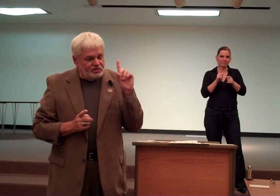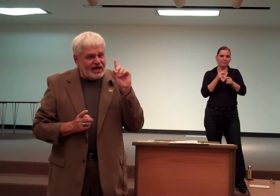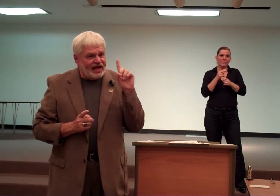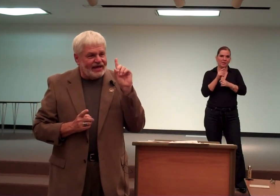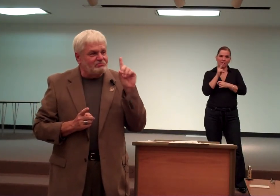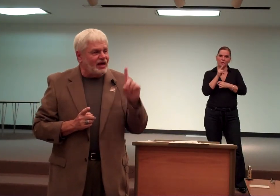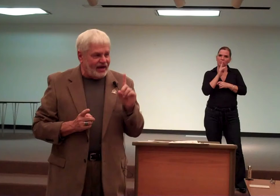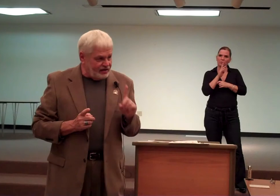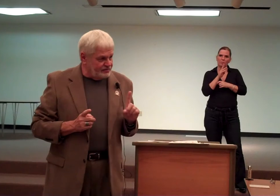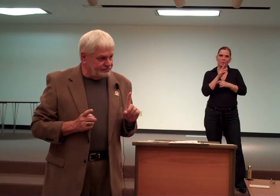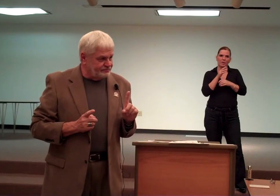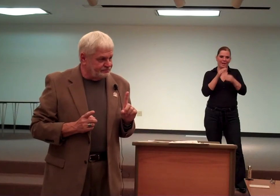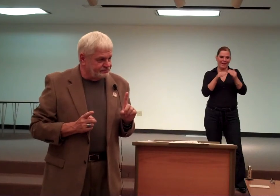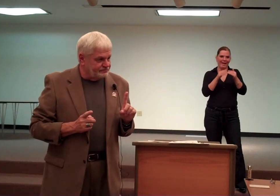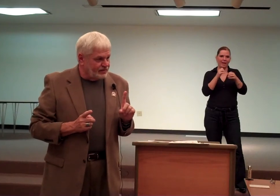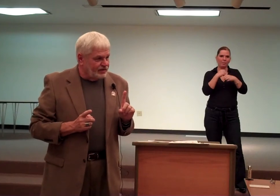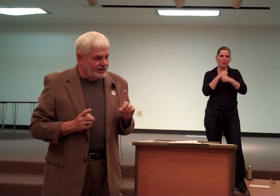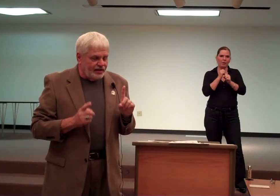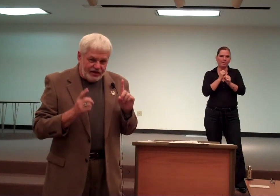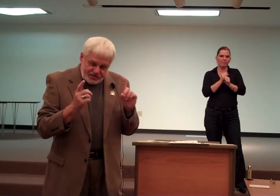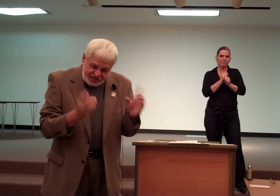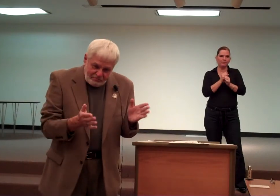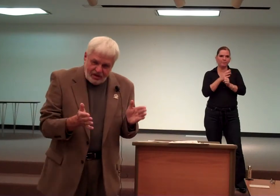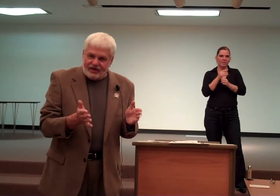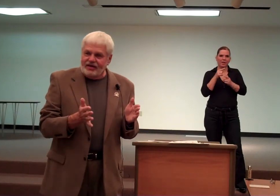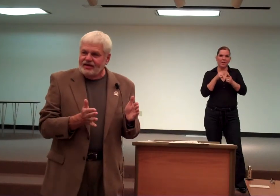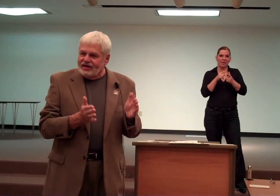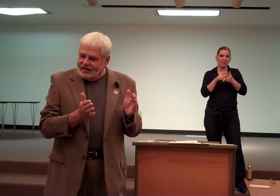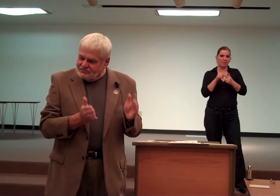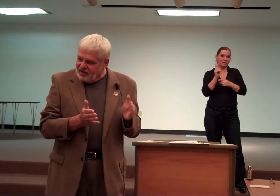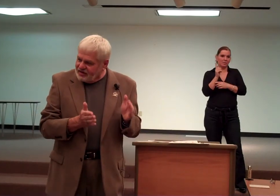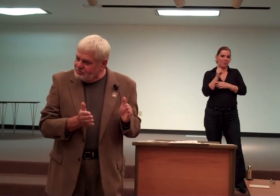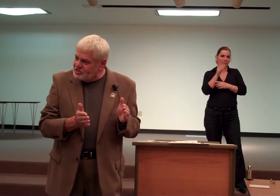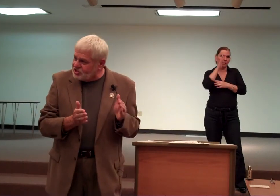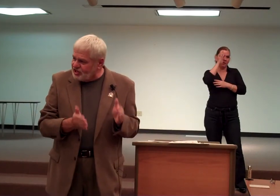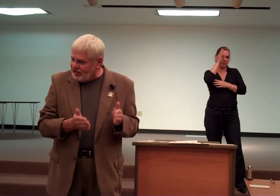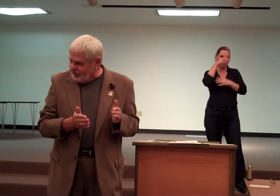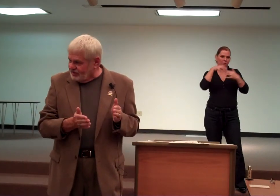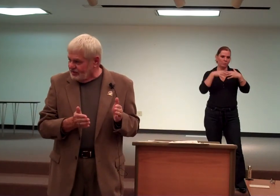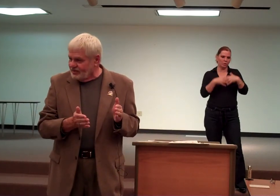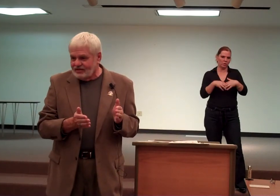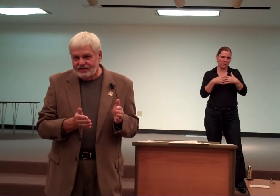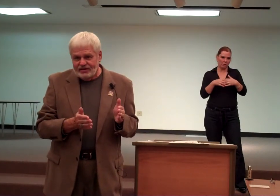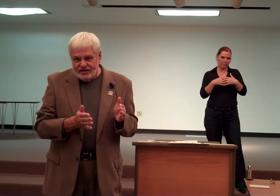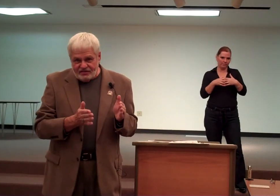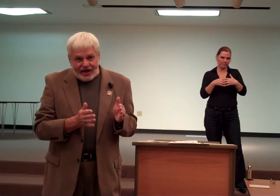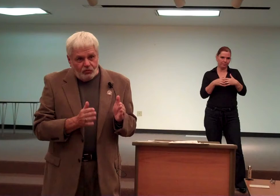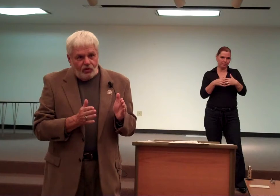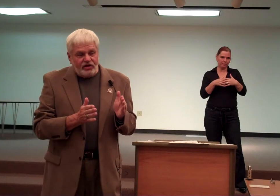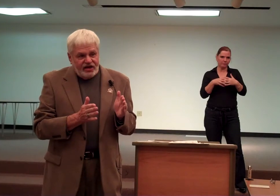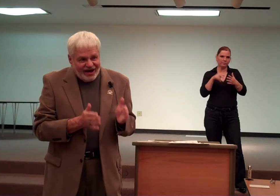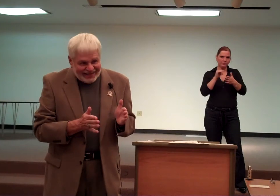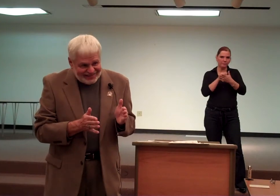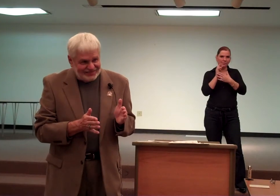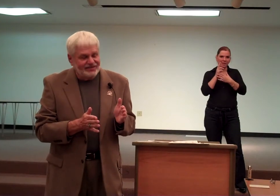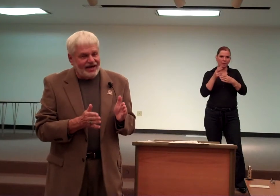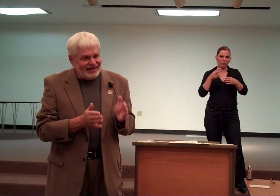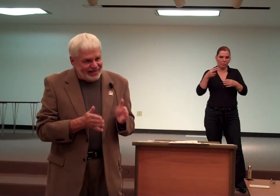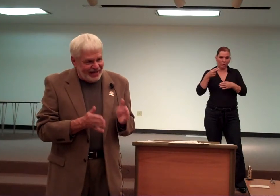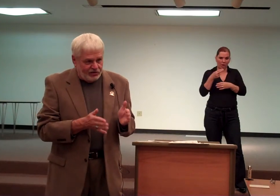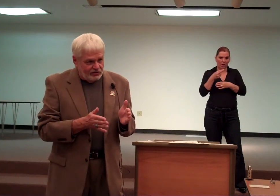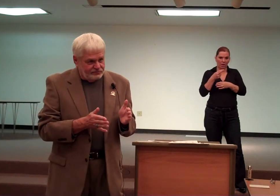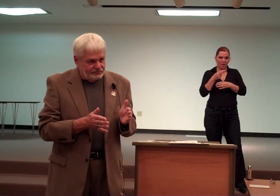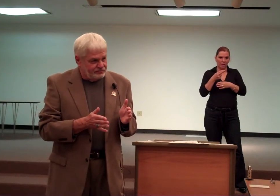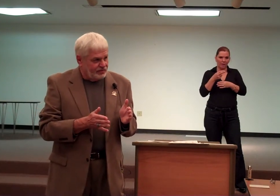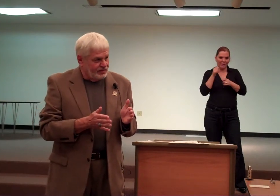Nails used to be handmade. And then somebody invented a machine that will cut